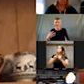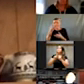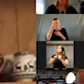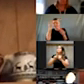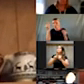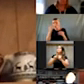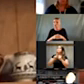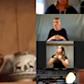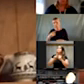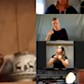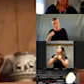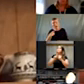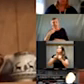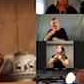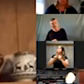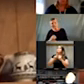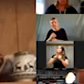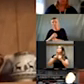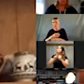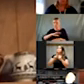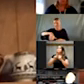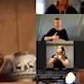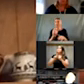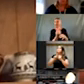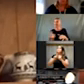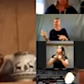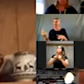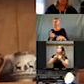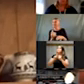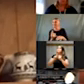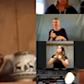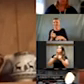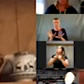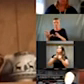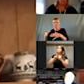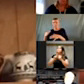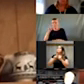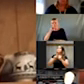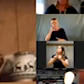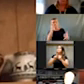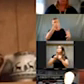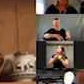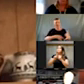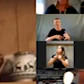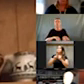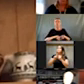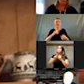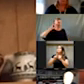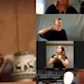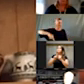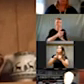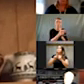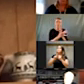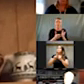to creating independent mechanisms for enforcing that law. They've also neglected to commit to ensuring that